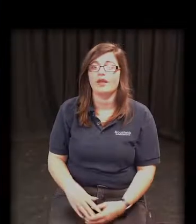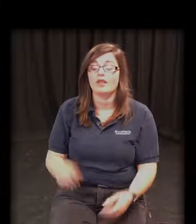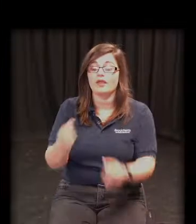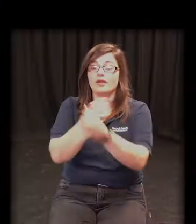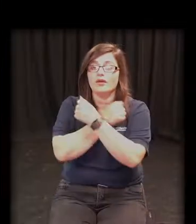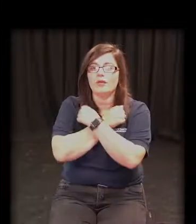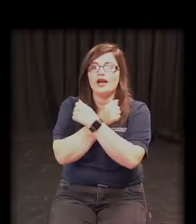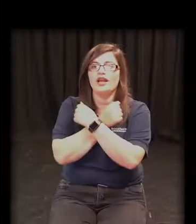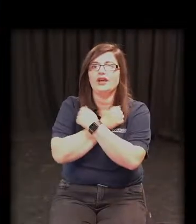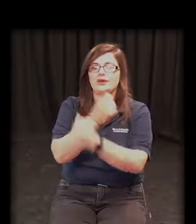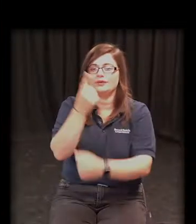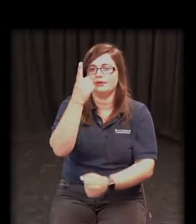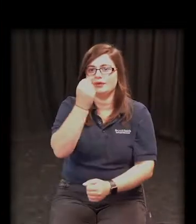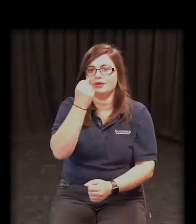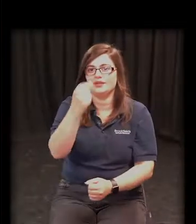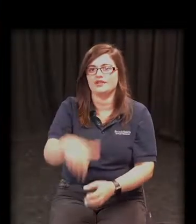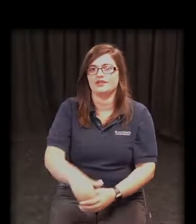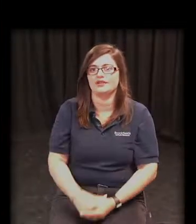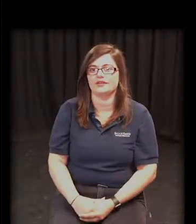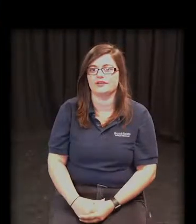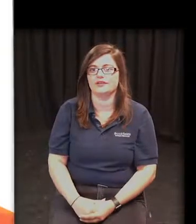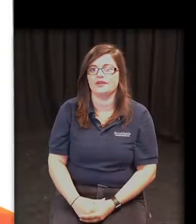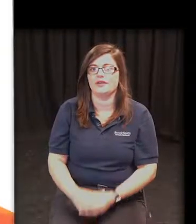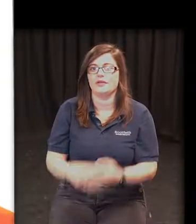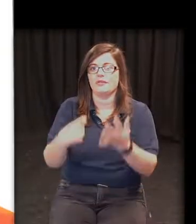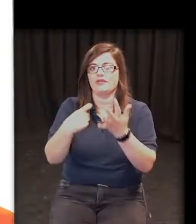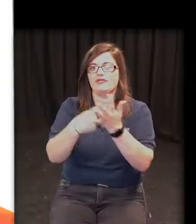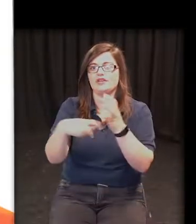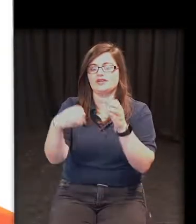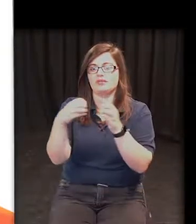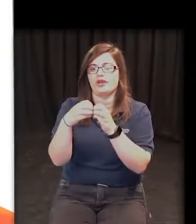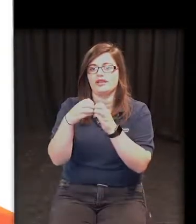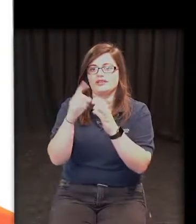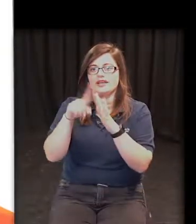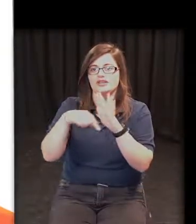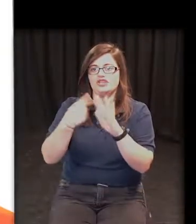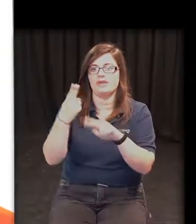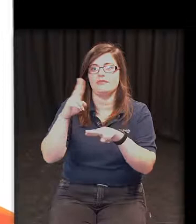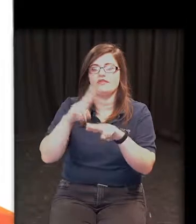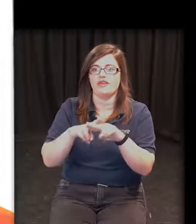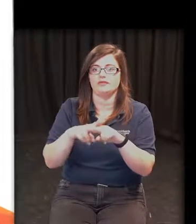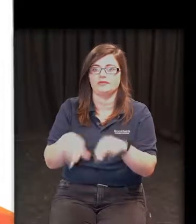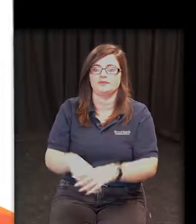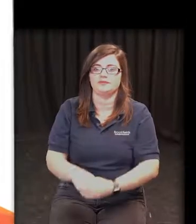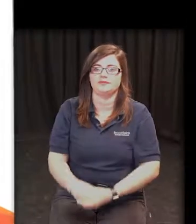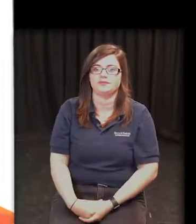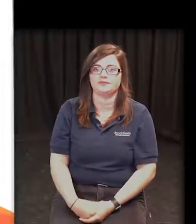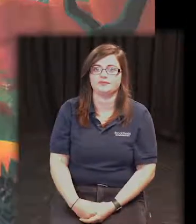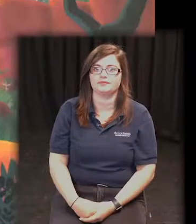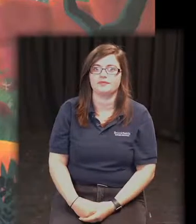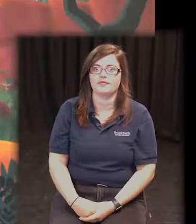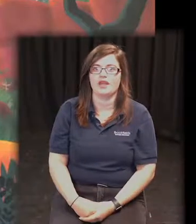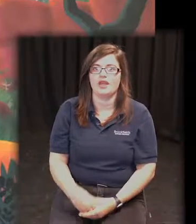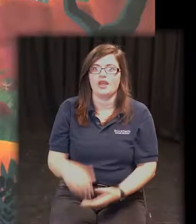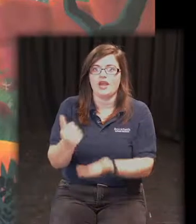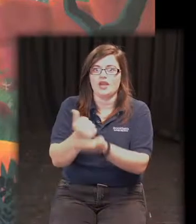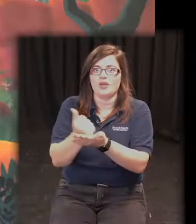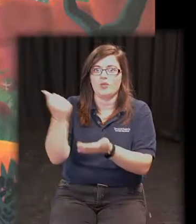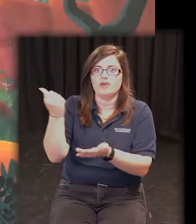The Koala Who Could by Rachel Bright and Jim Field. In a